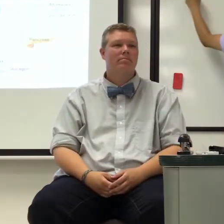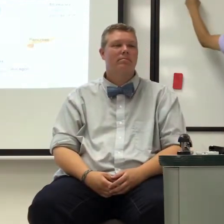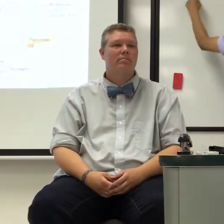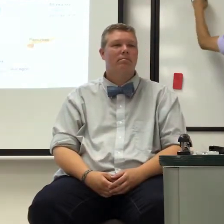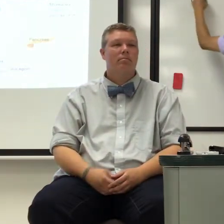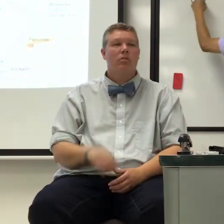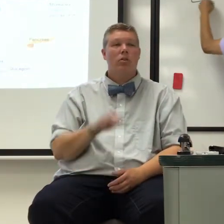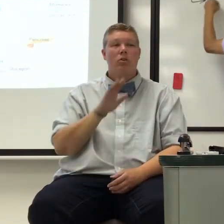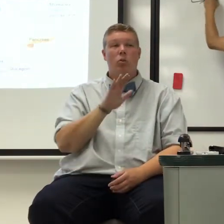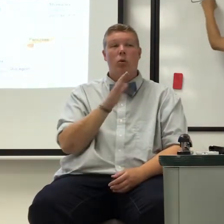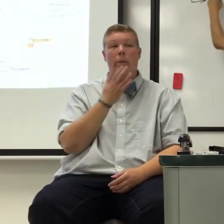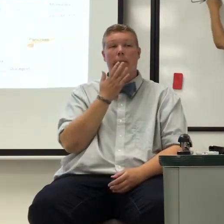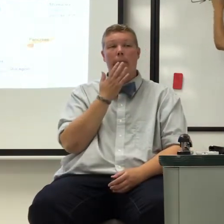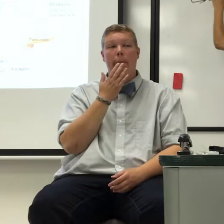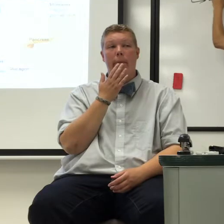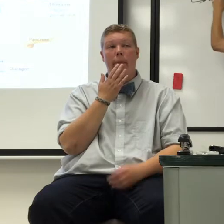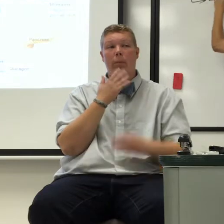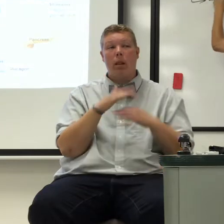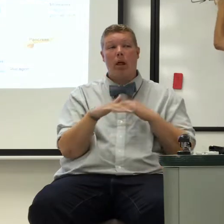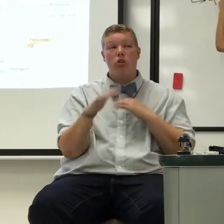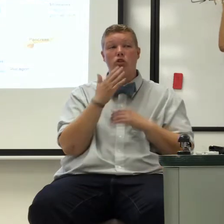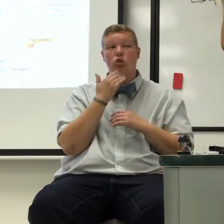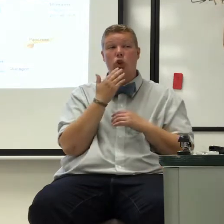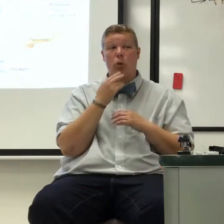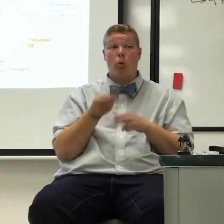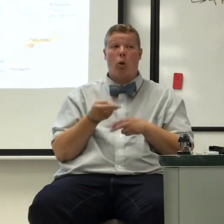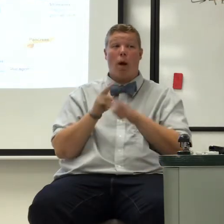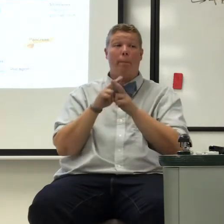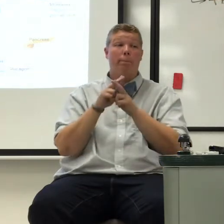Your blood sugar will go up, increased blood glucose.